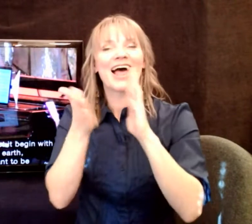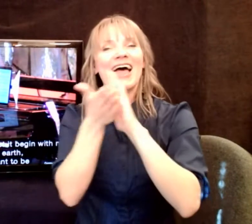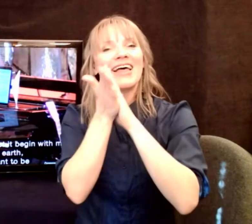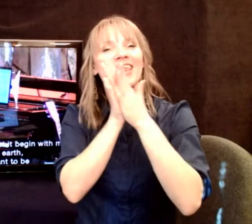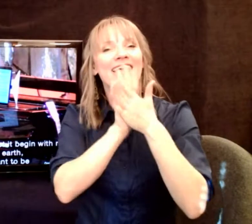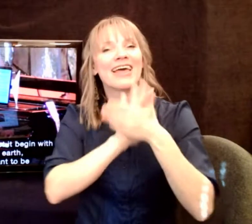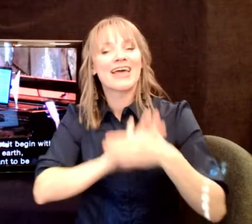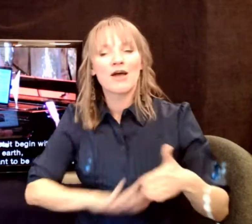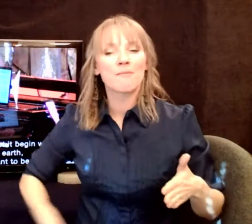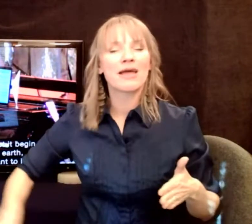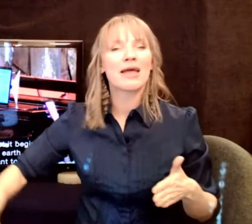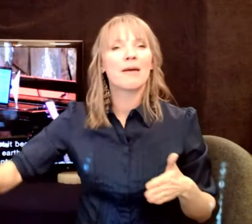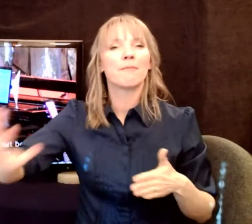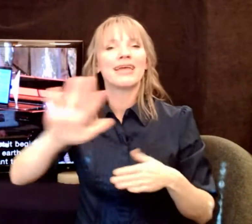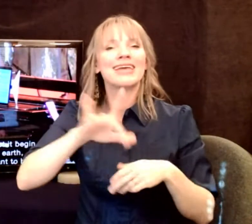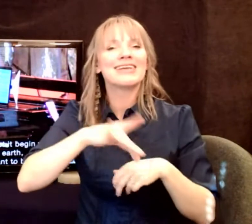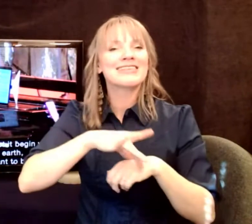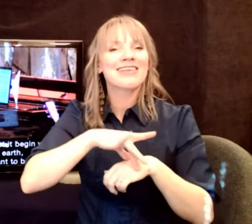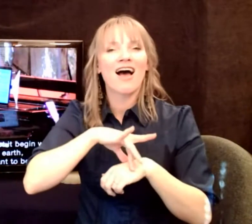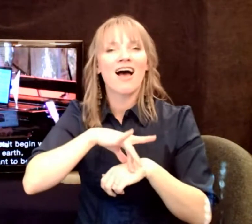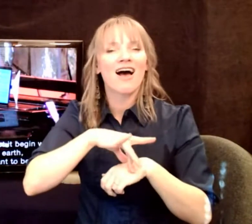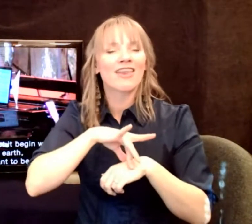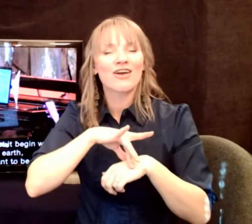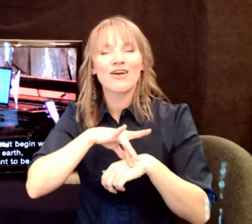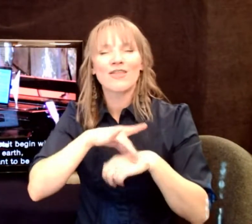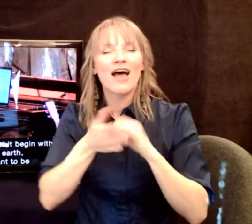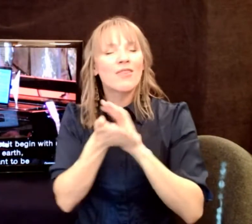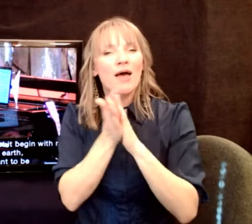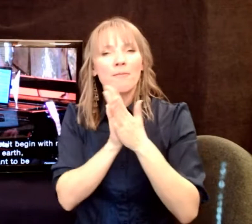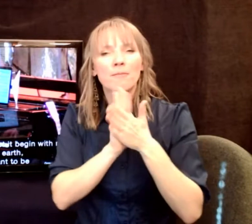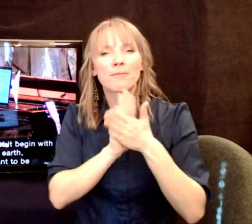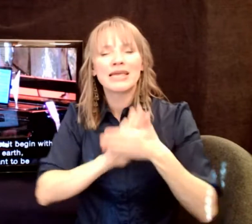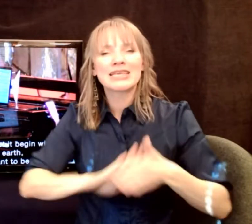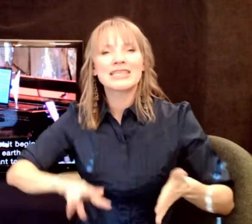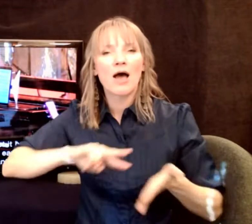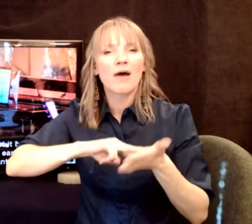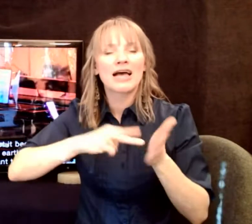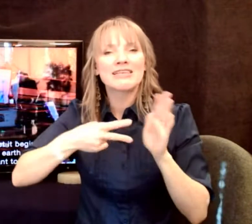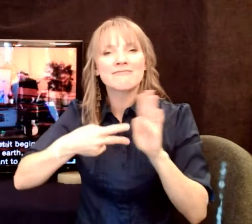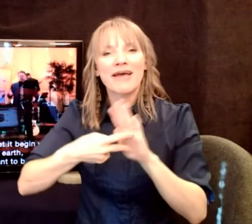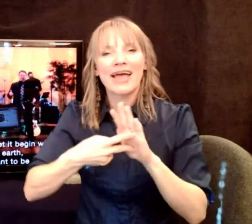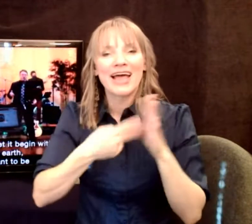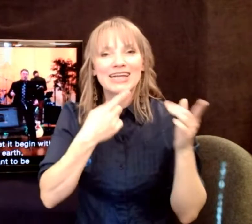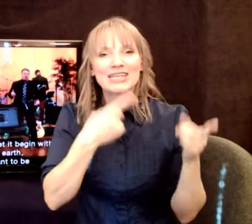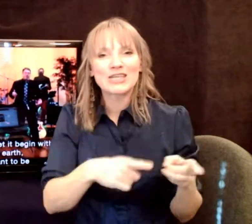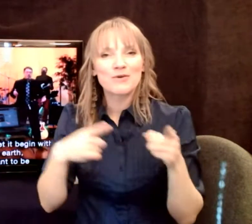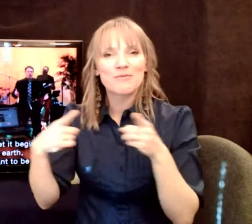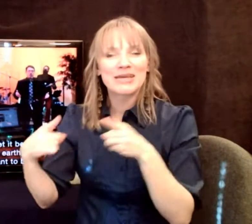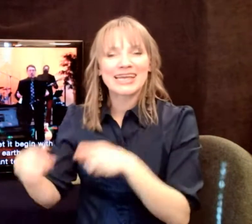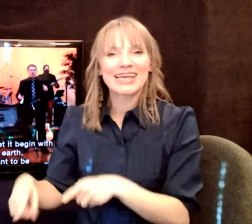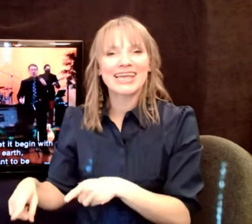Let there be peace on earth, the peace that was meant